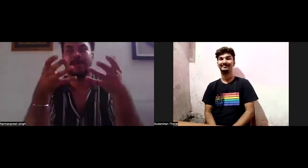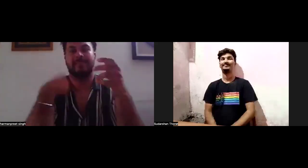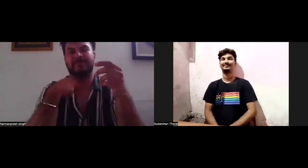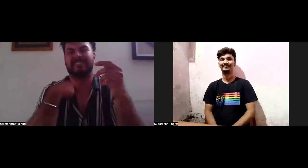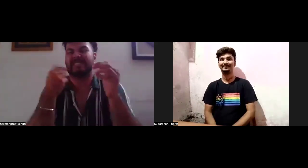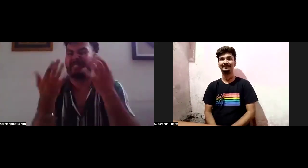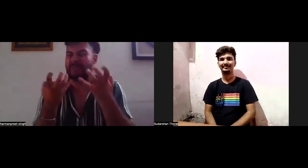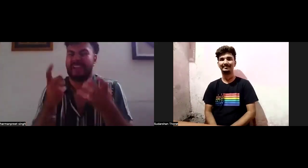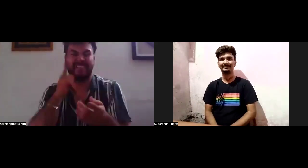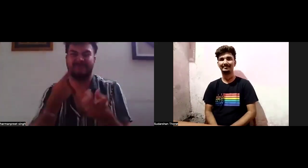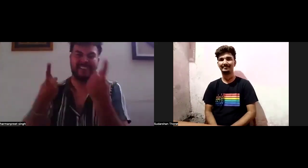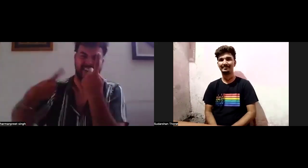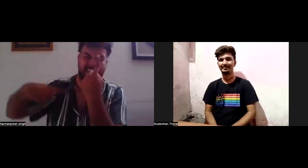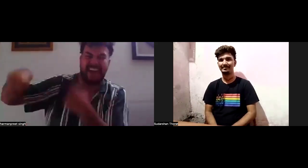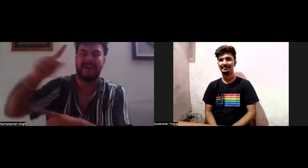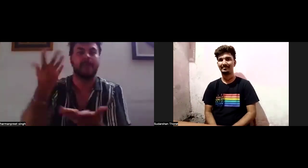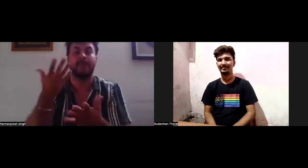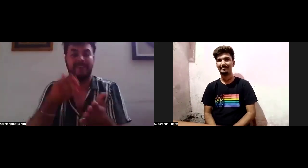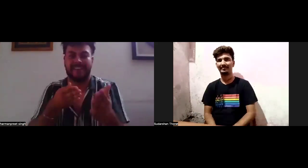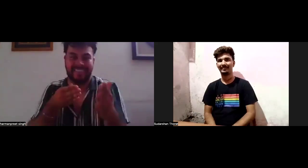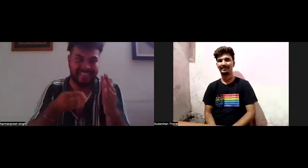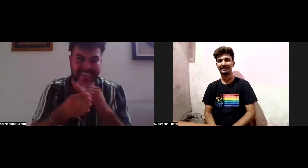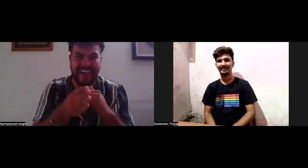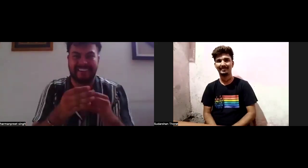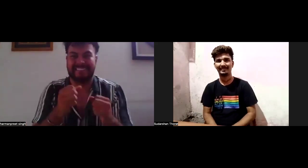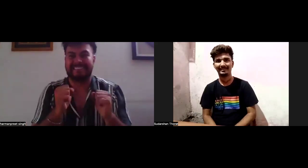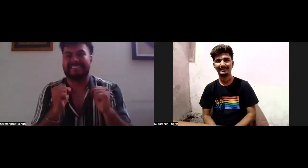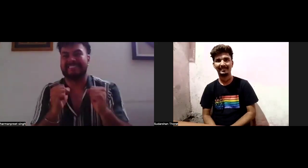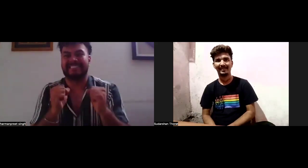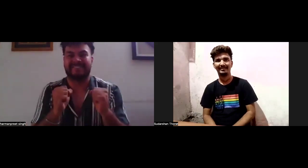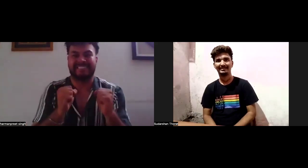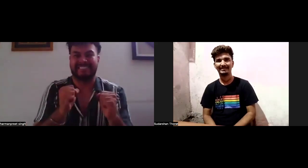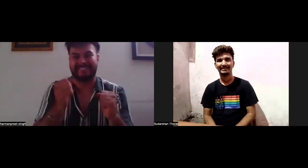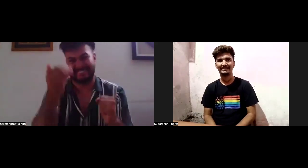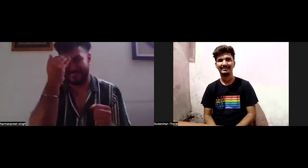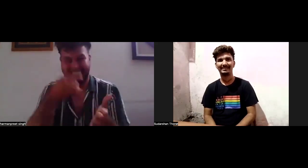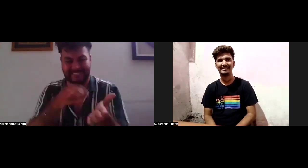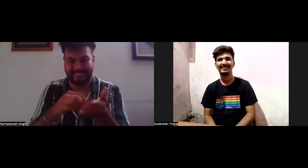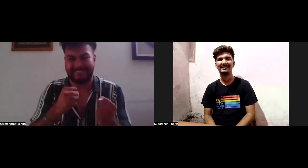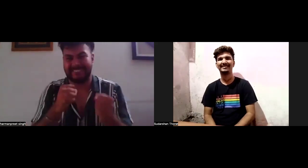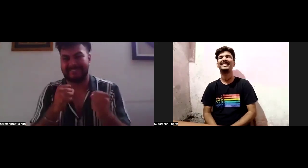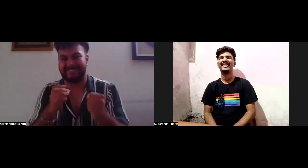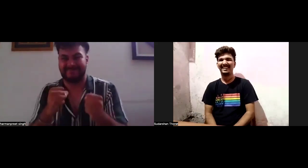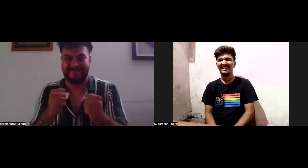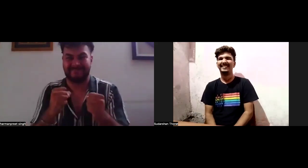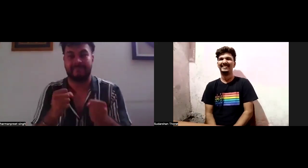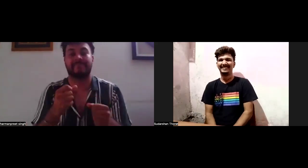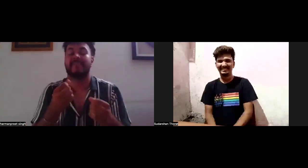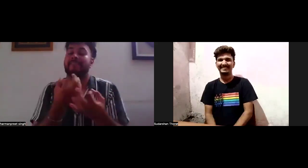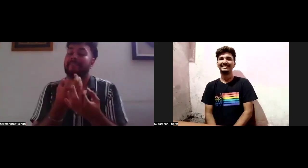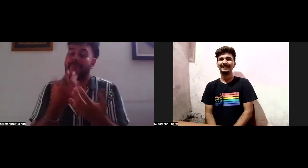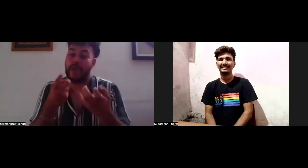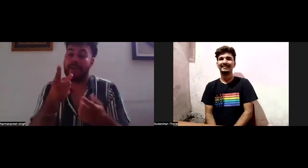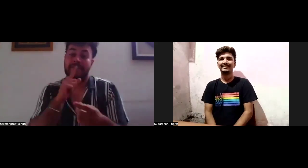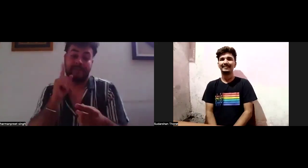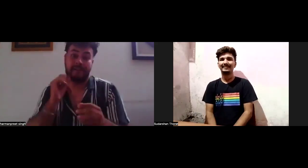Yes, exactly. Even we need to work on it. And I really want the other deaf people, sometimes it becomes difficult for them that how